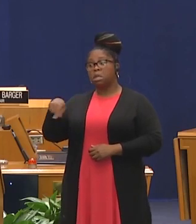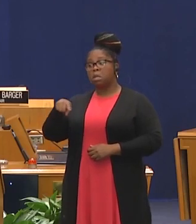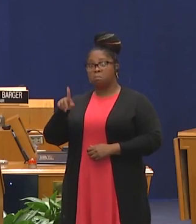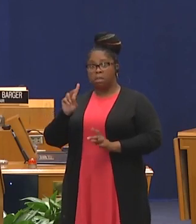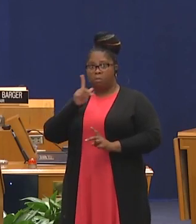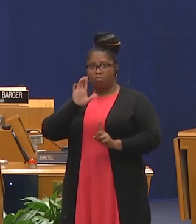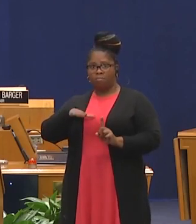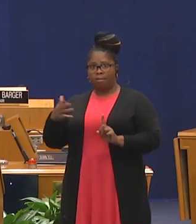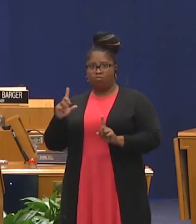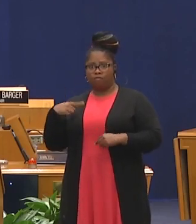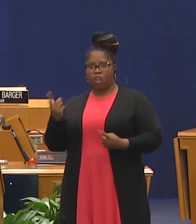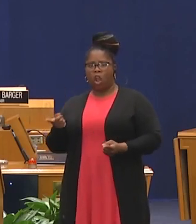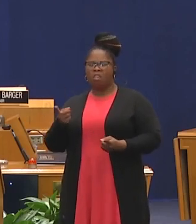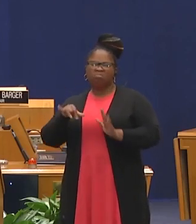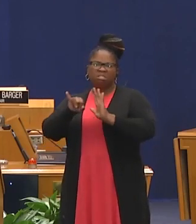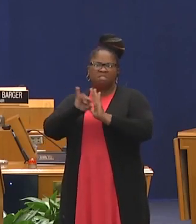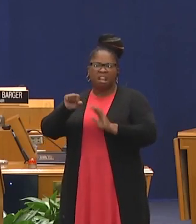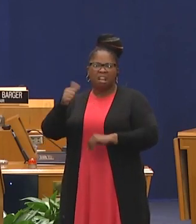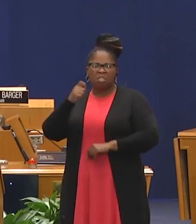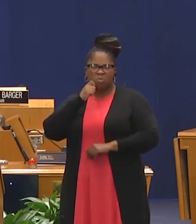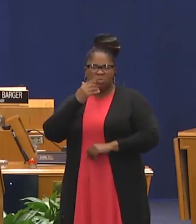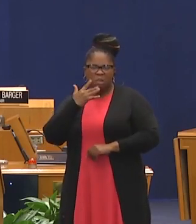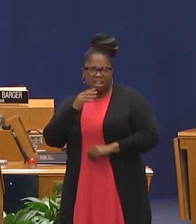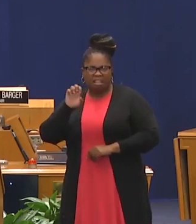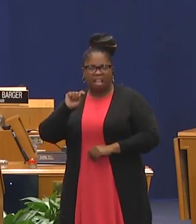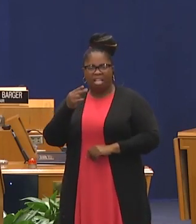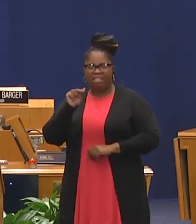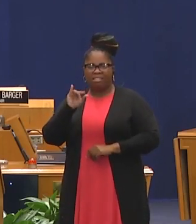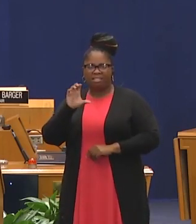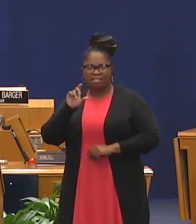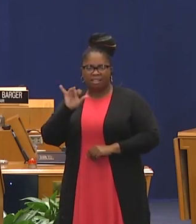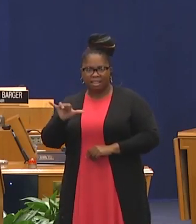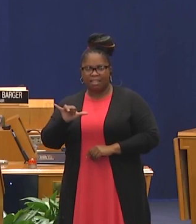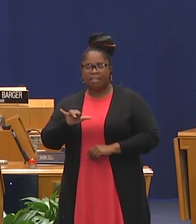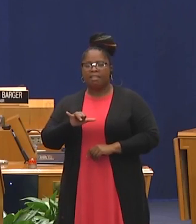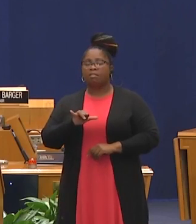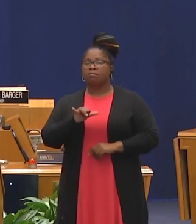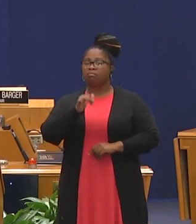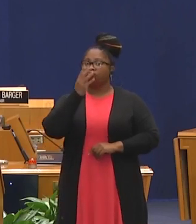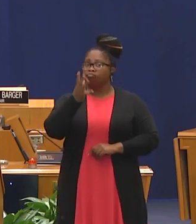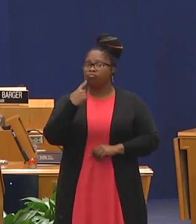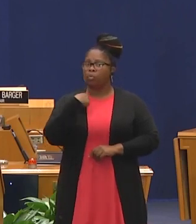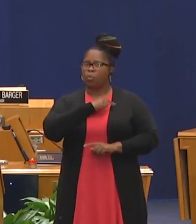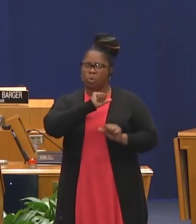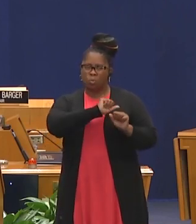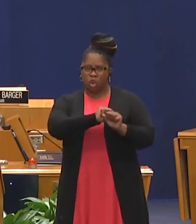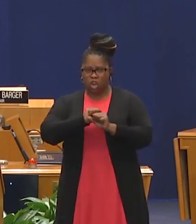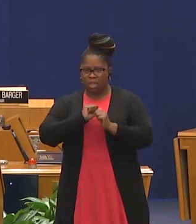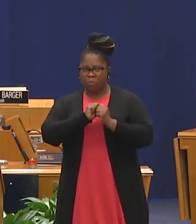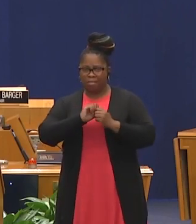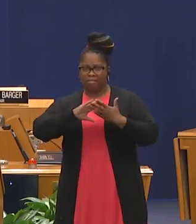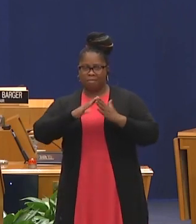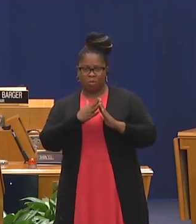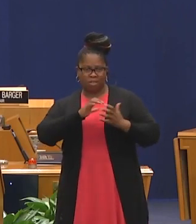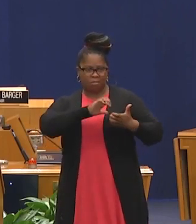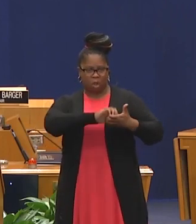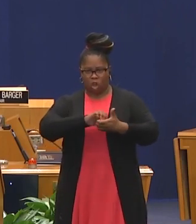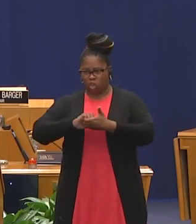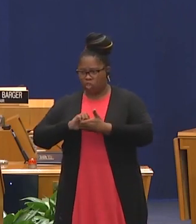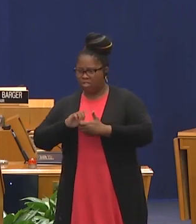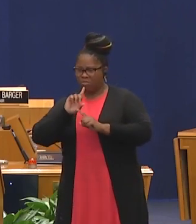away identified with another race or ethnicity. And I want to know that we're working hard with our community partners to respond to